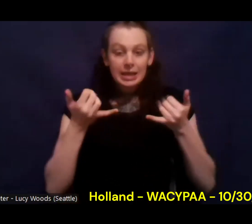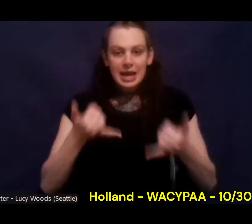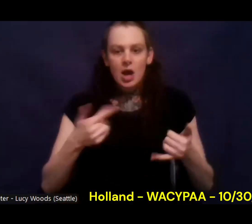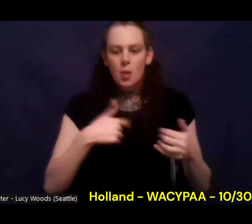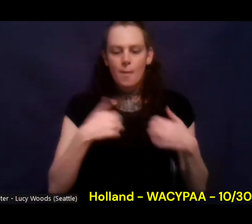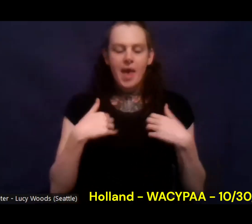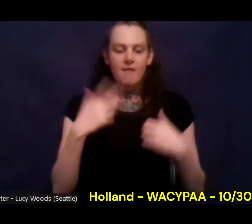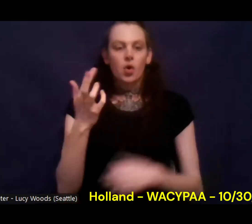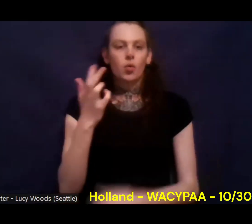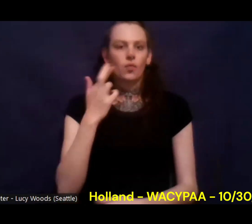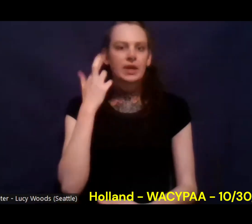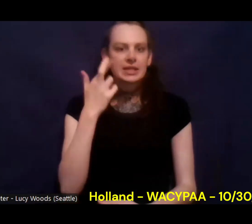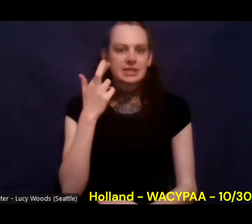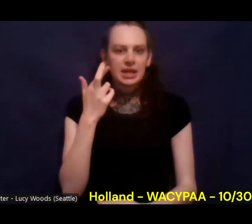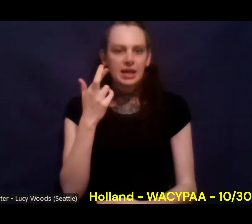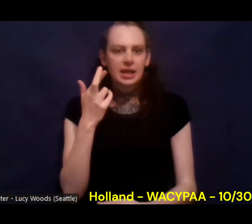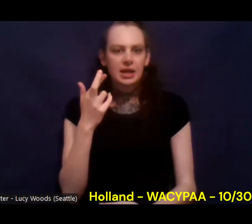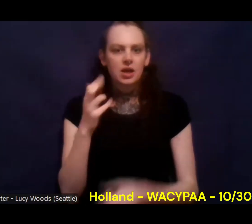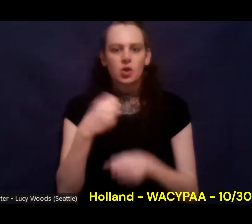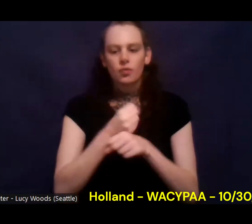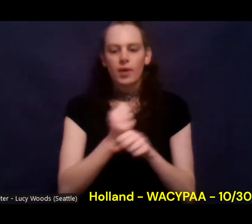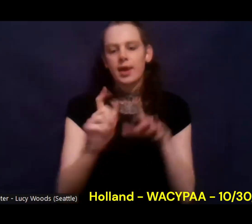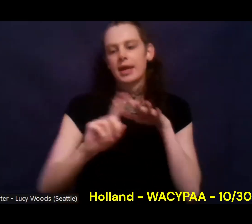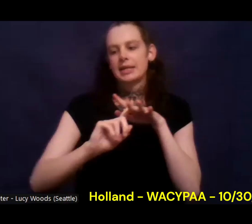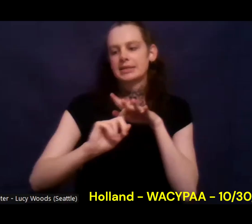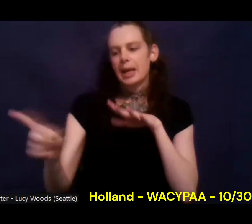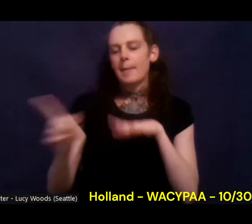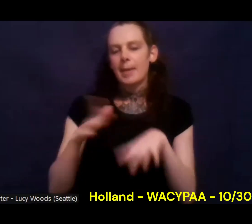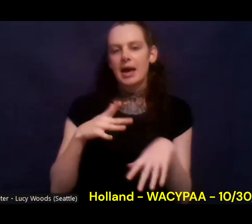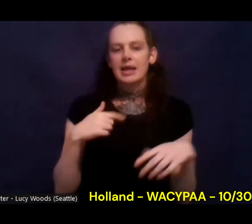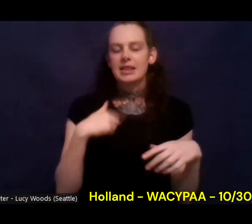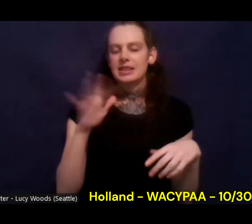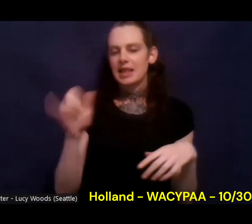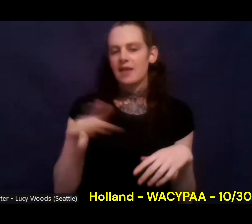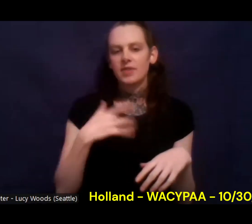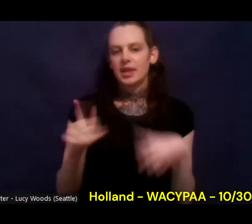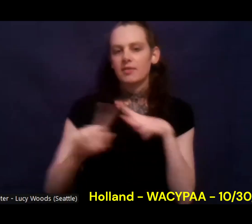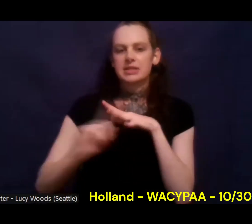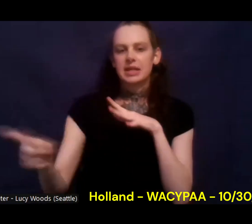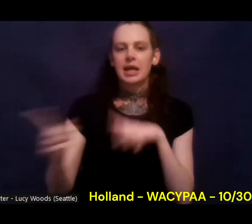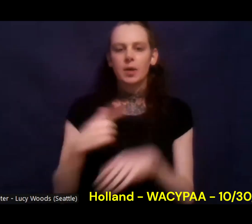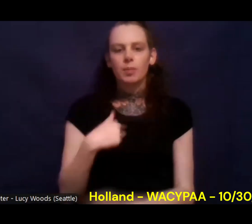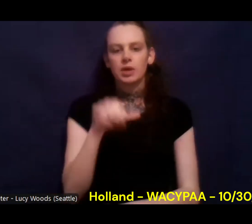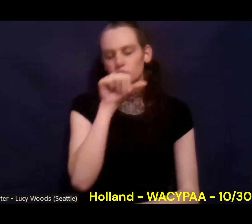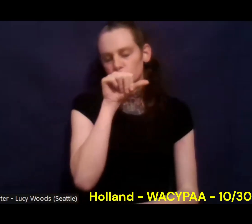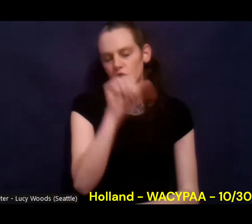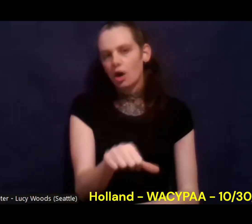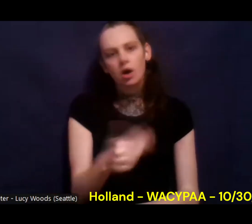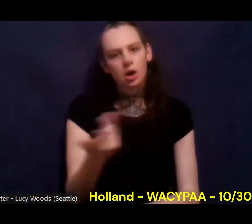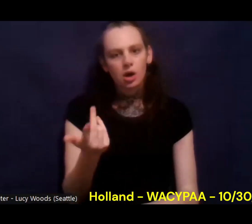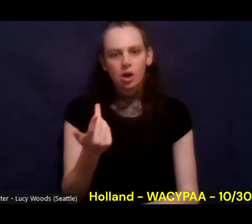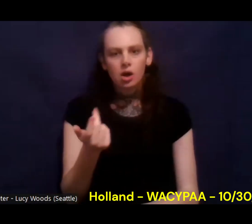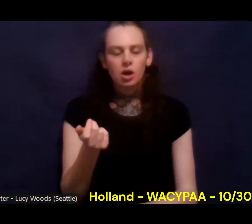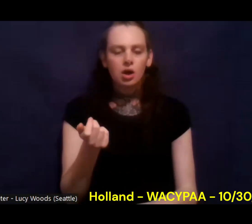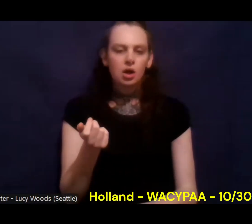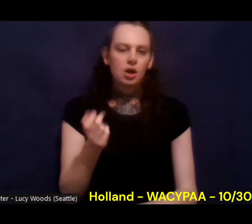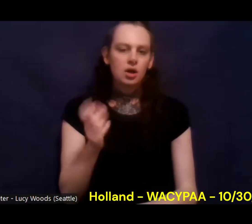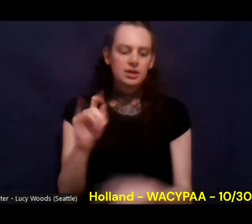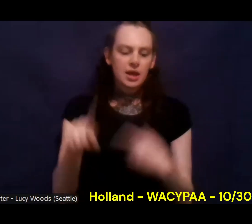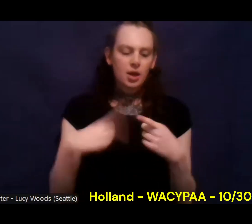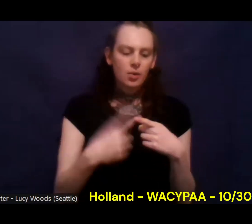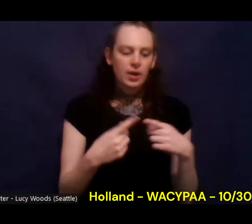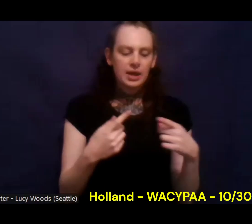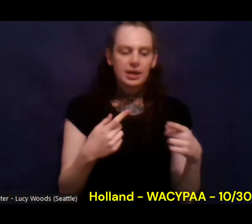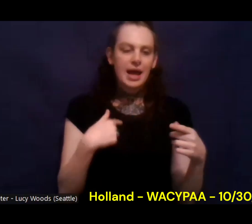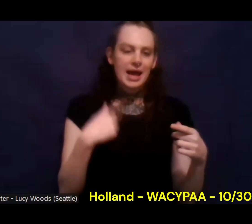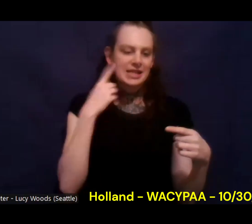It created like an escape. And I loved that feeling of escape. And that was when I like really described my alcoholism took